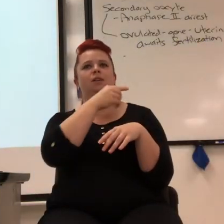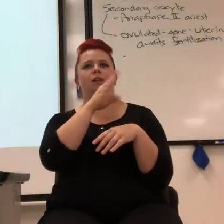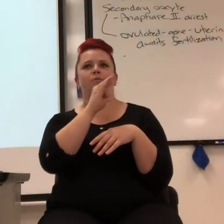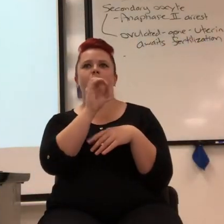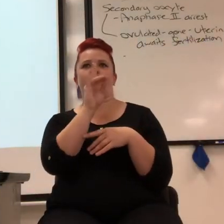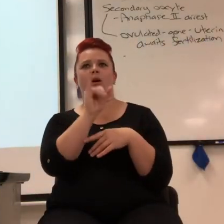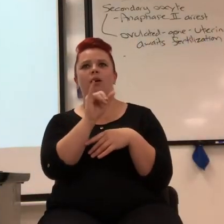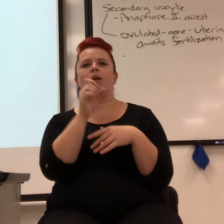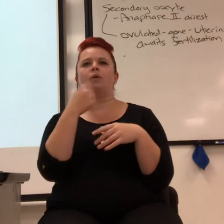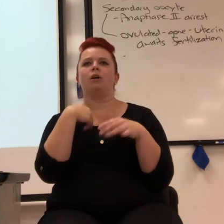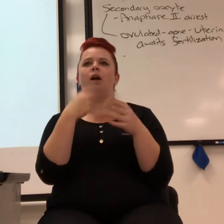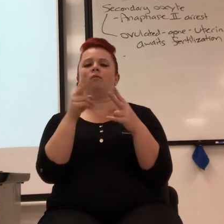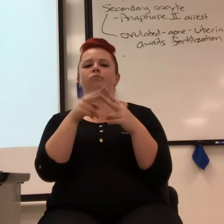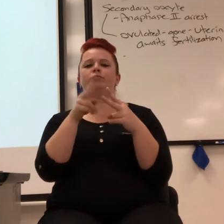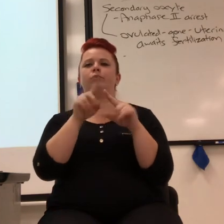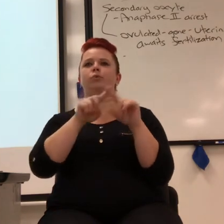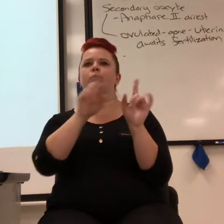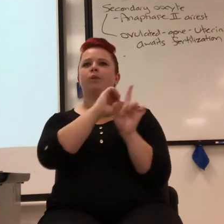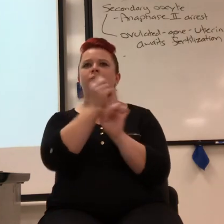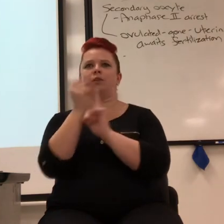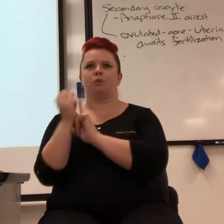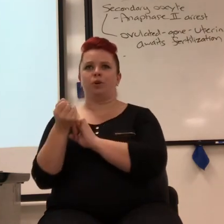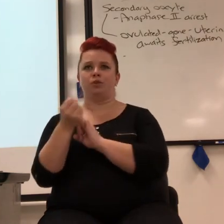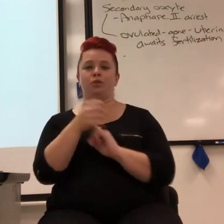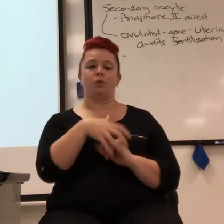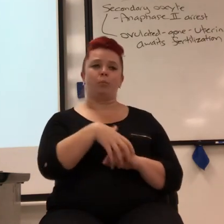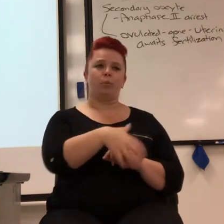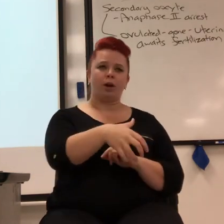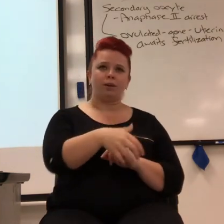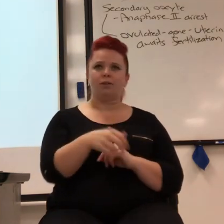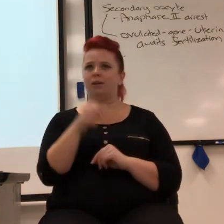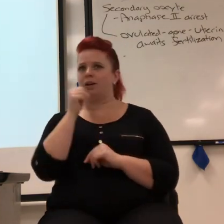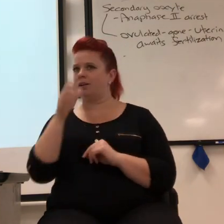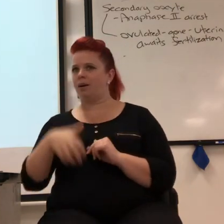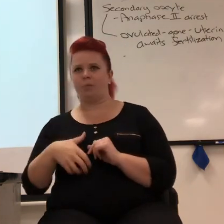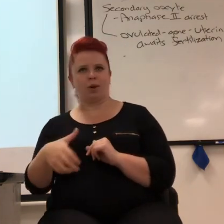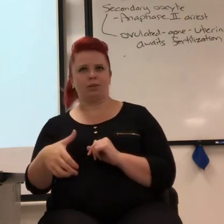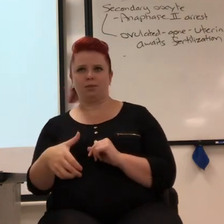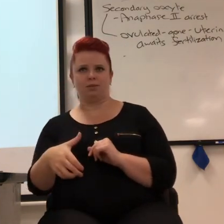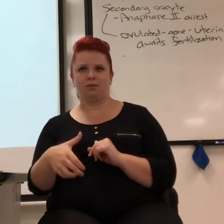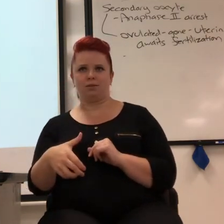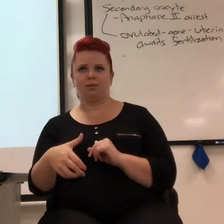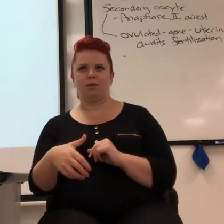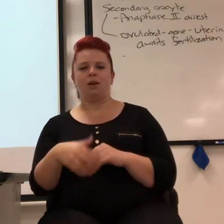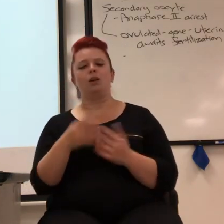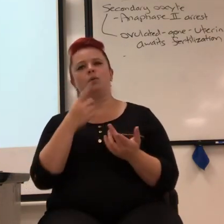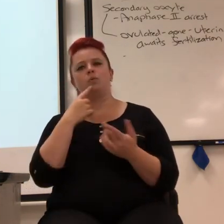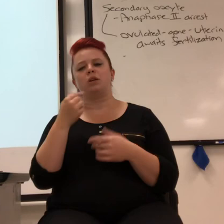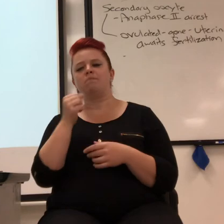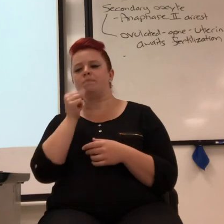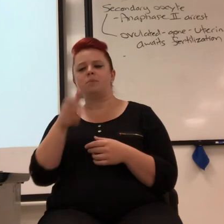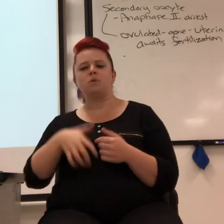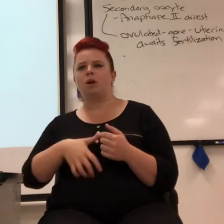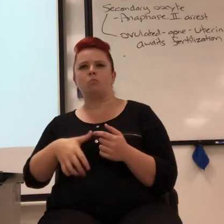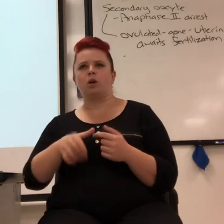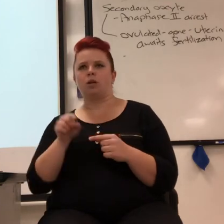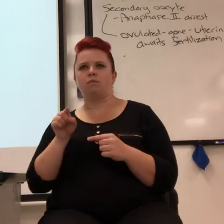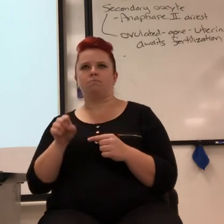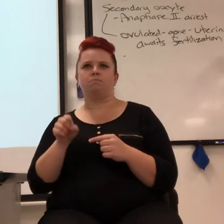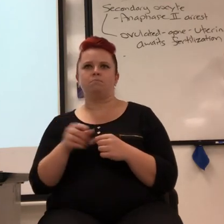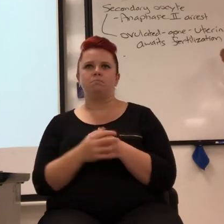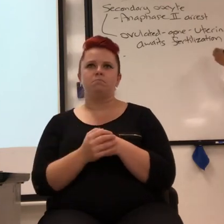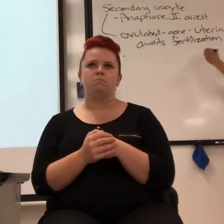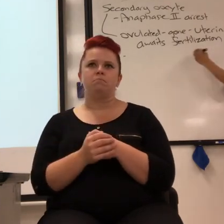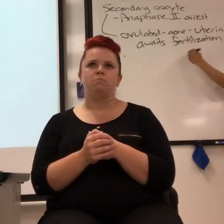We have to go through two scenarios, pregnant or not pregnant. Okay. Let's say not.